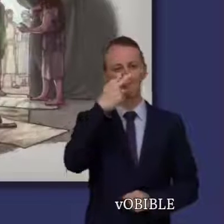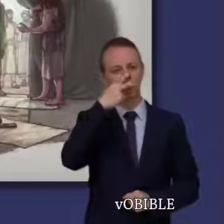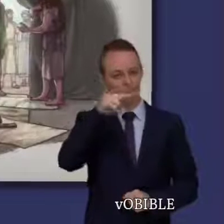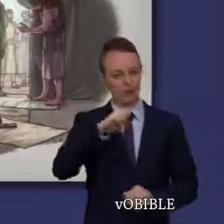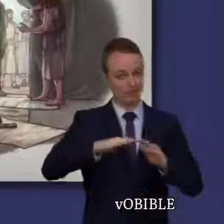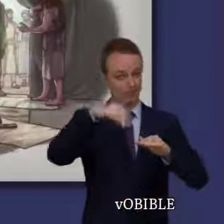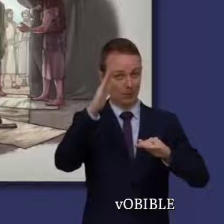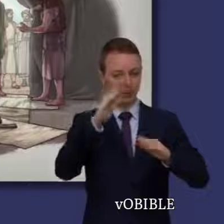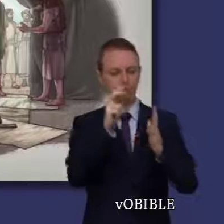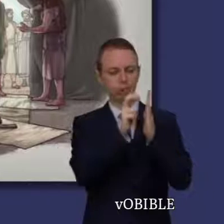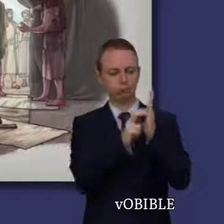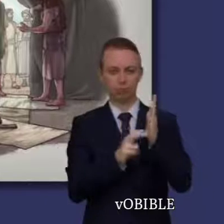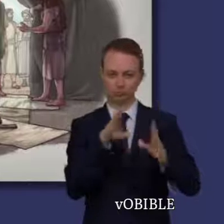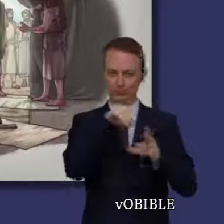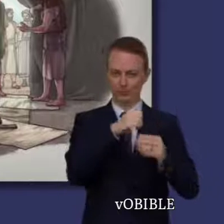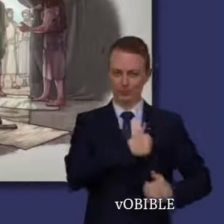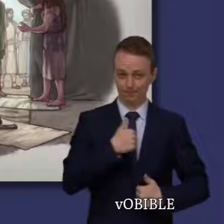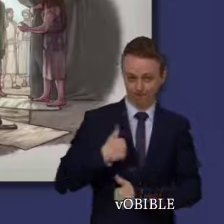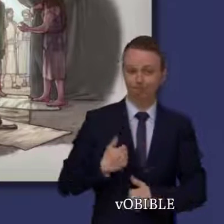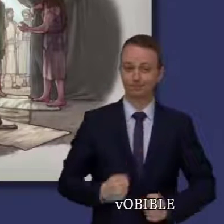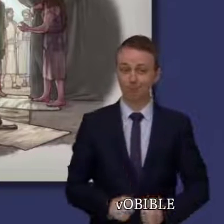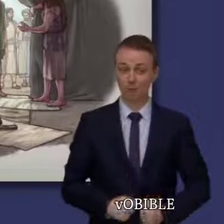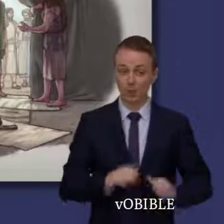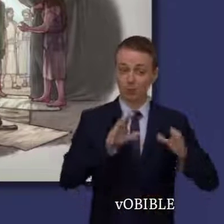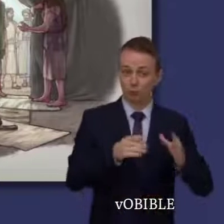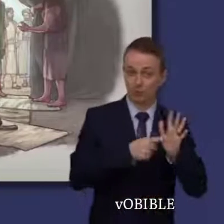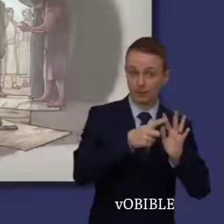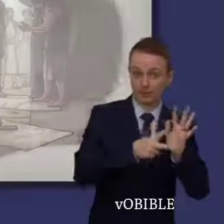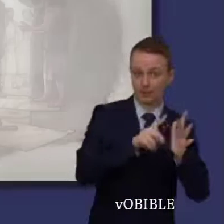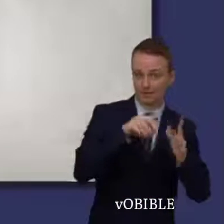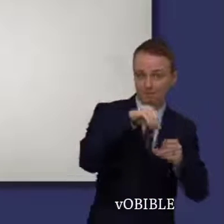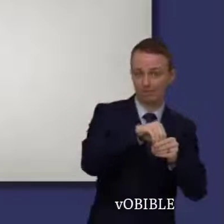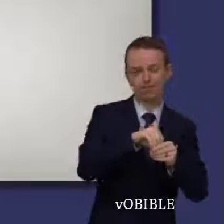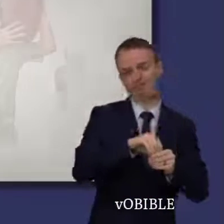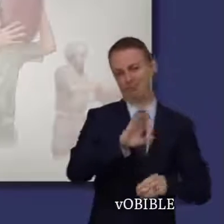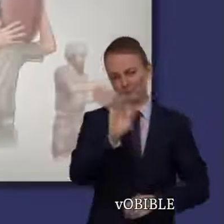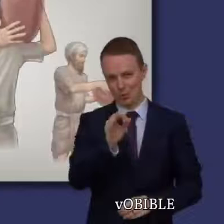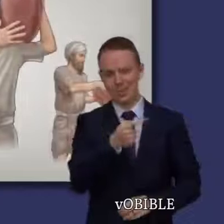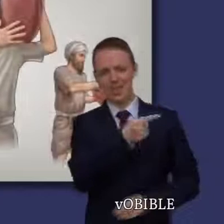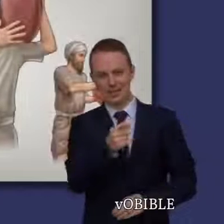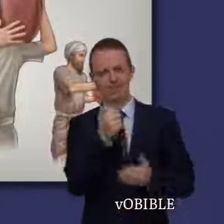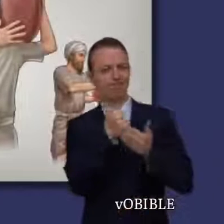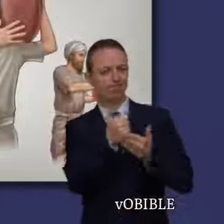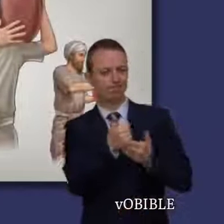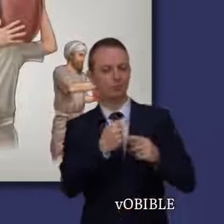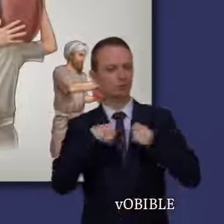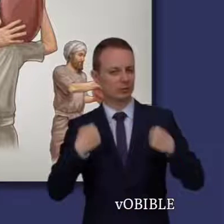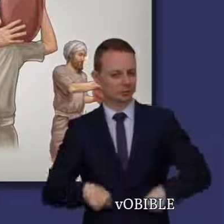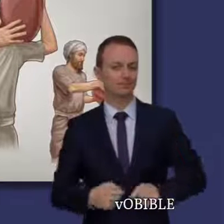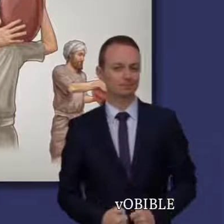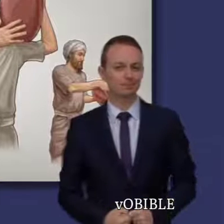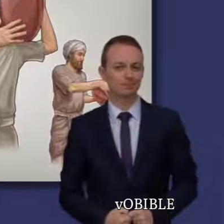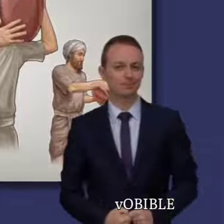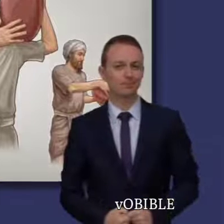males 20 years old and up, except for the Levites, are registered for the army. The Levites are set apart to